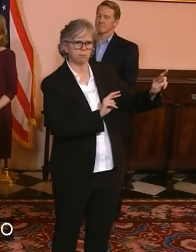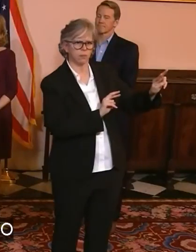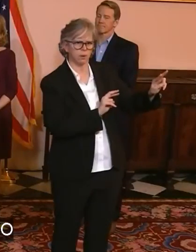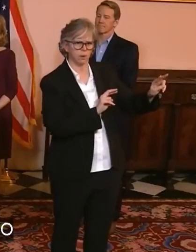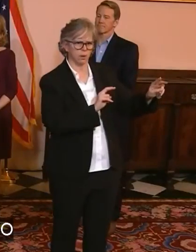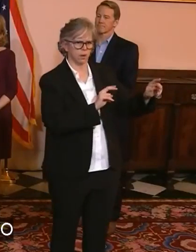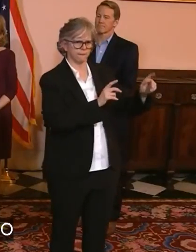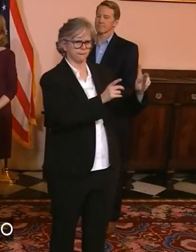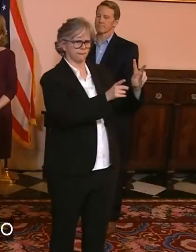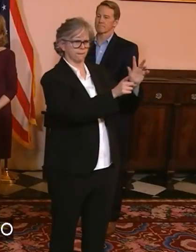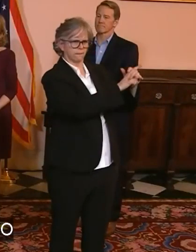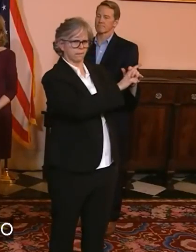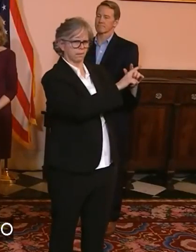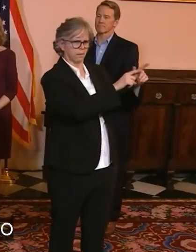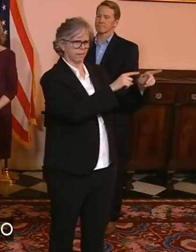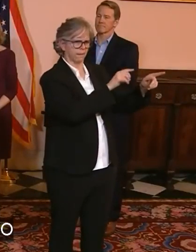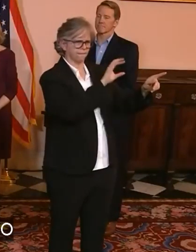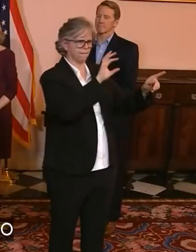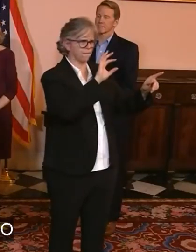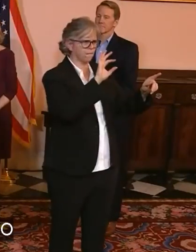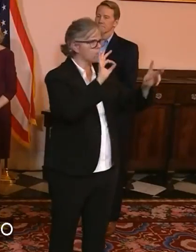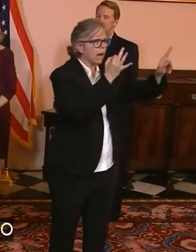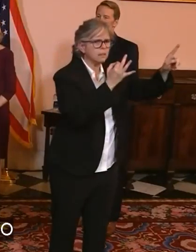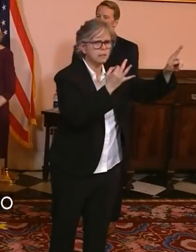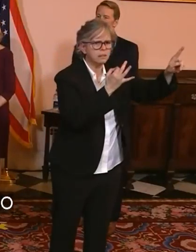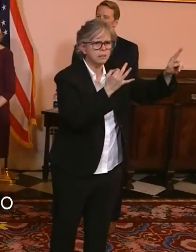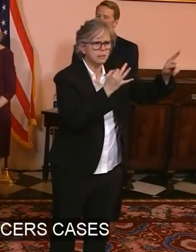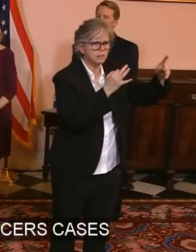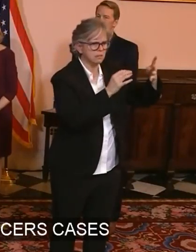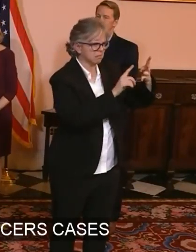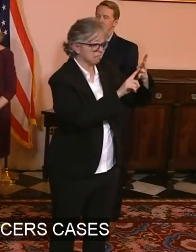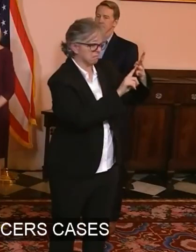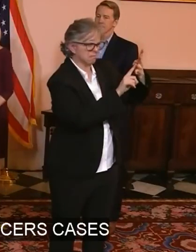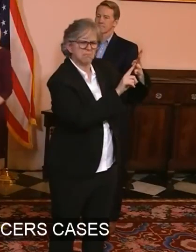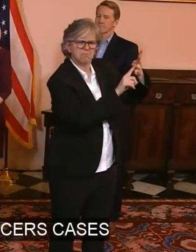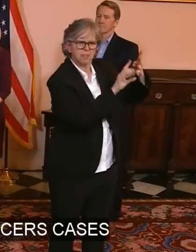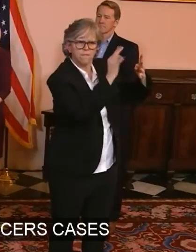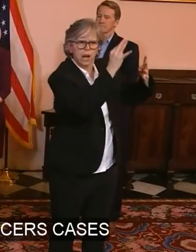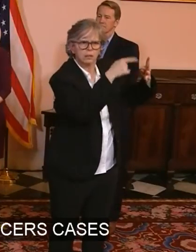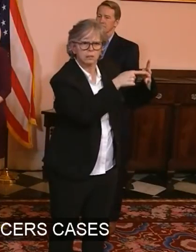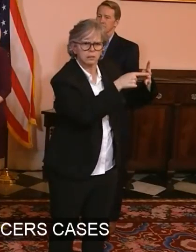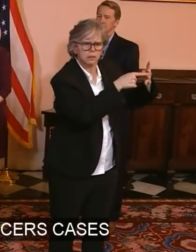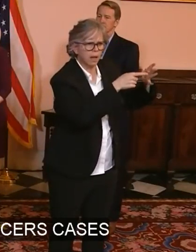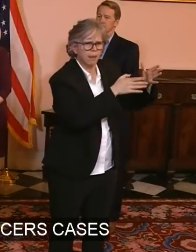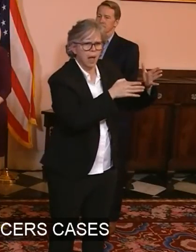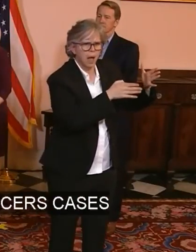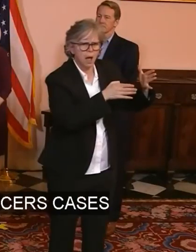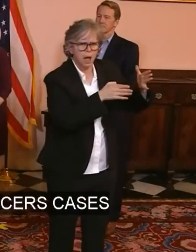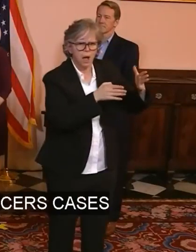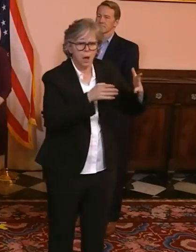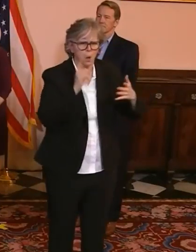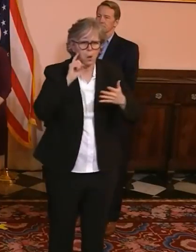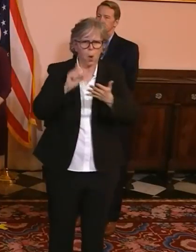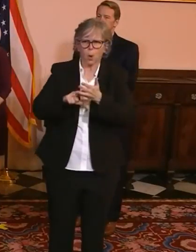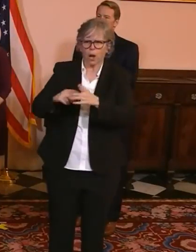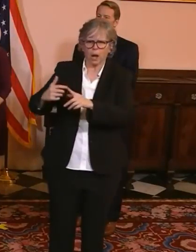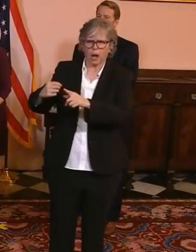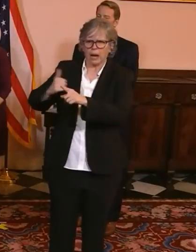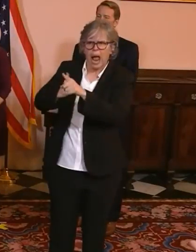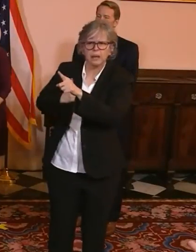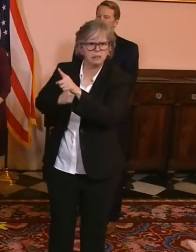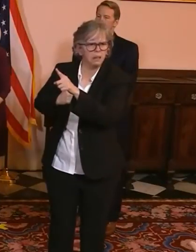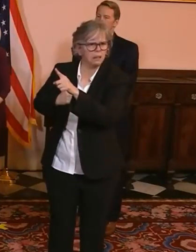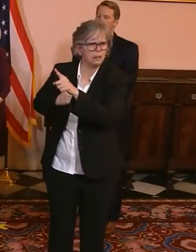is January, late January. Our first case in Canada, our first case in Australia. January 27th was the first case